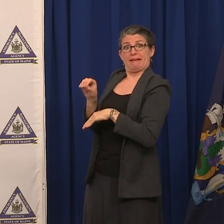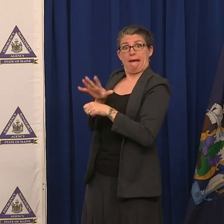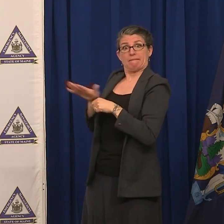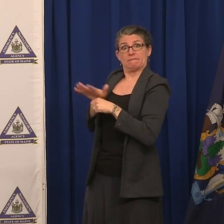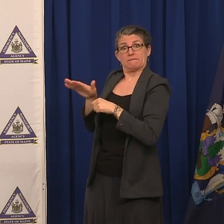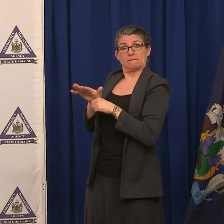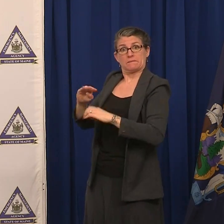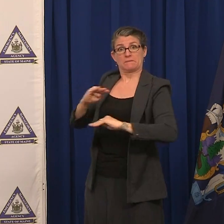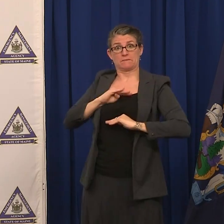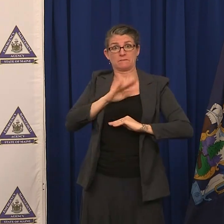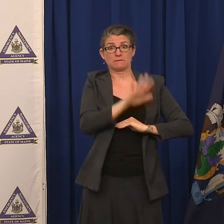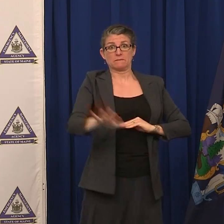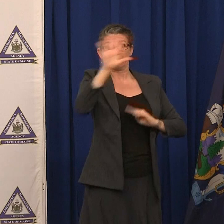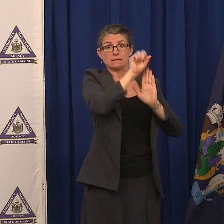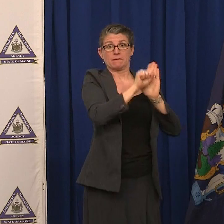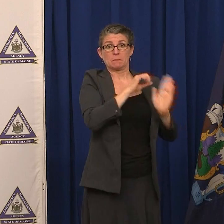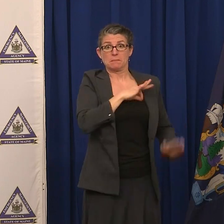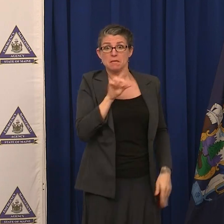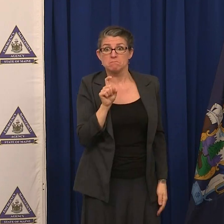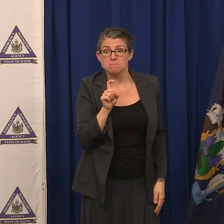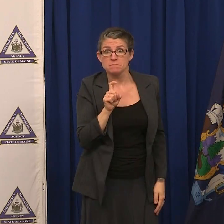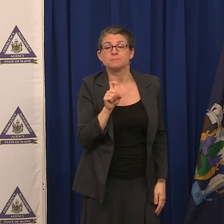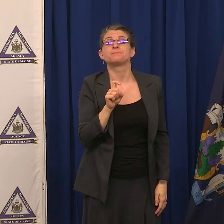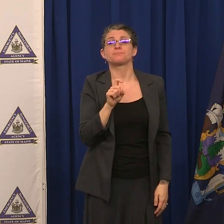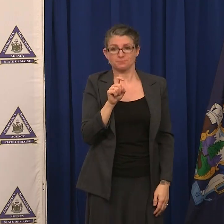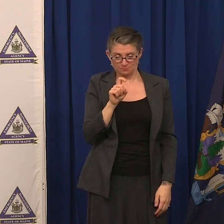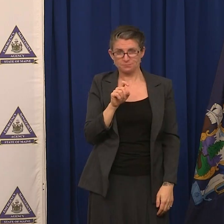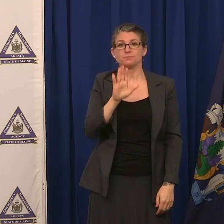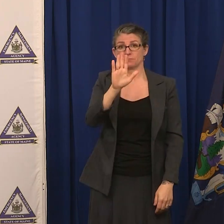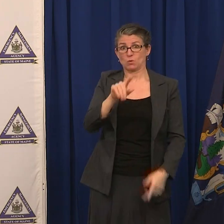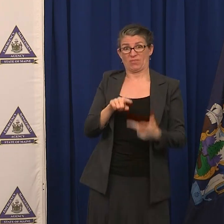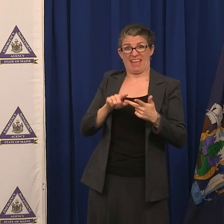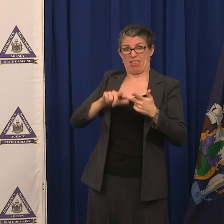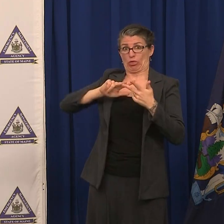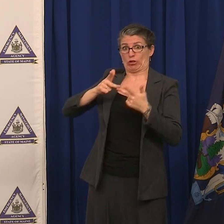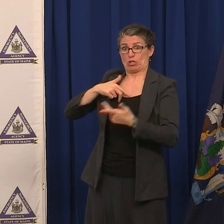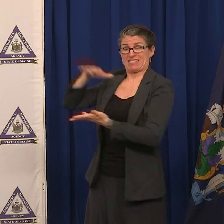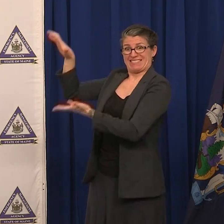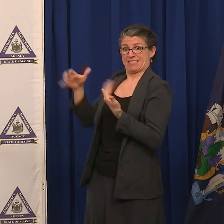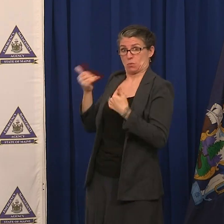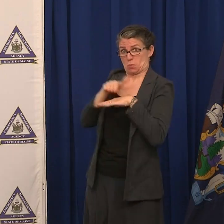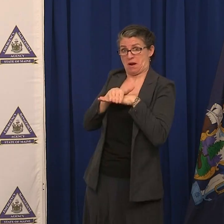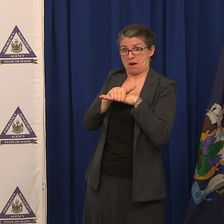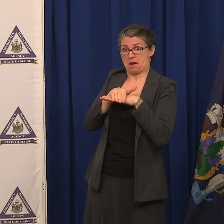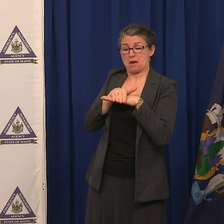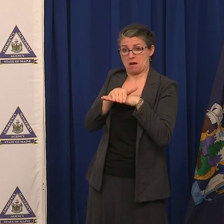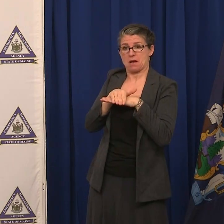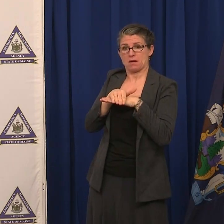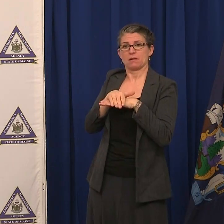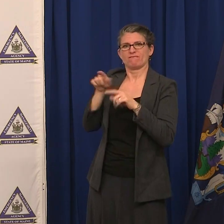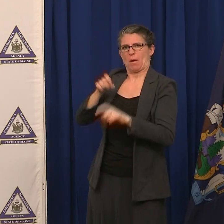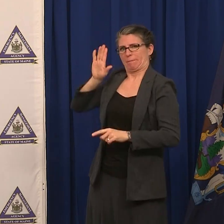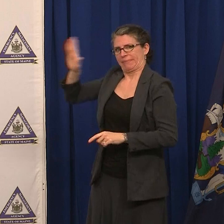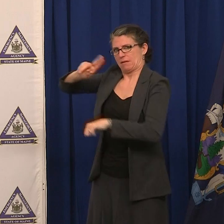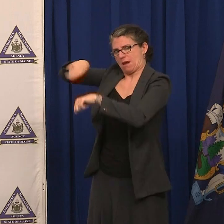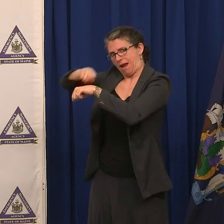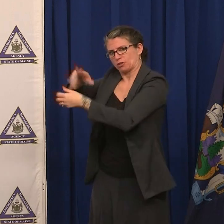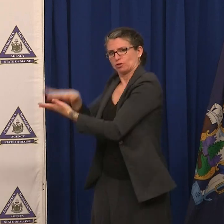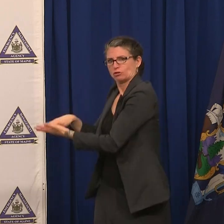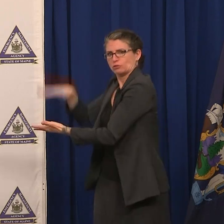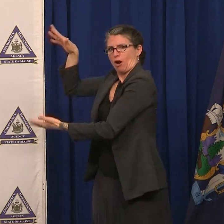While these additional allotments of PPE from the Strategic National Stockpile may help alleviate some